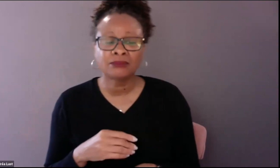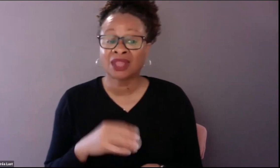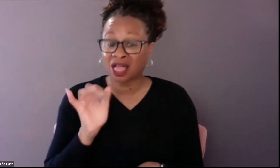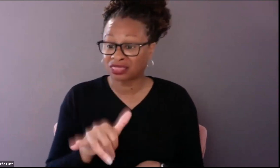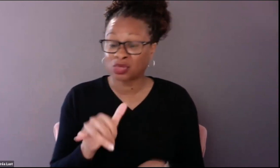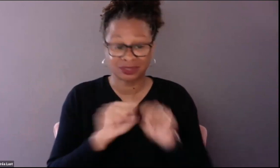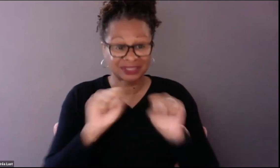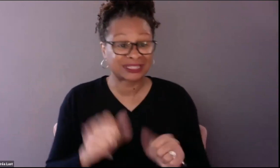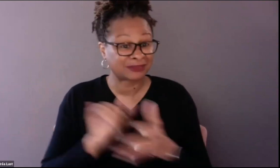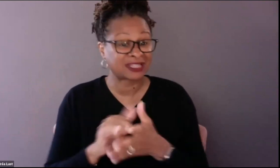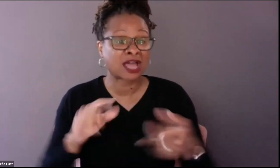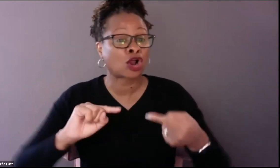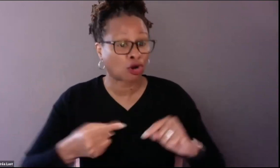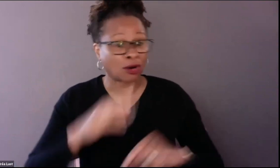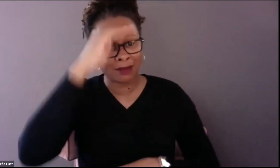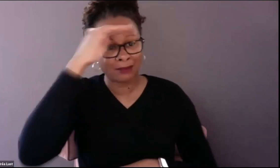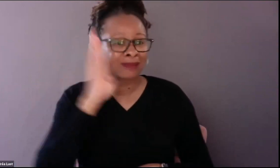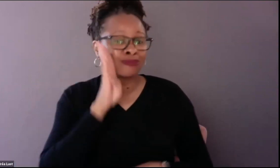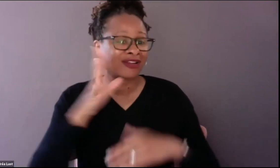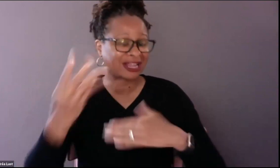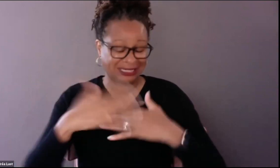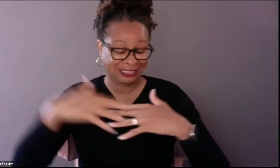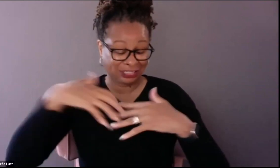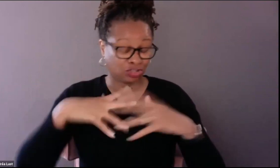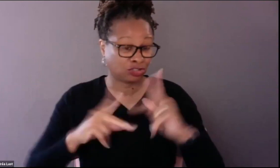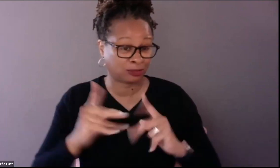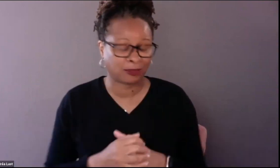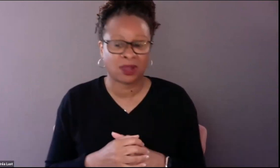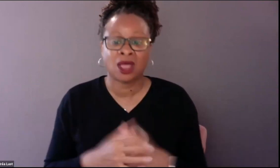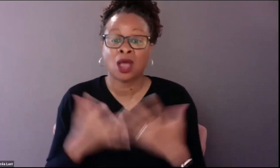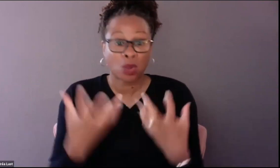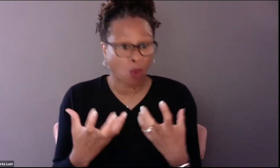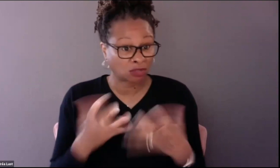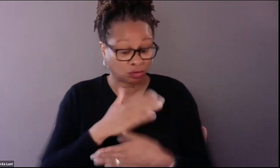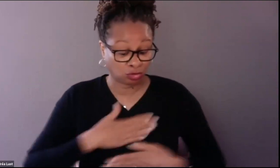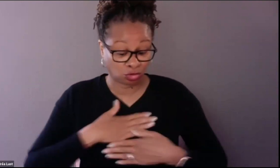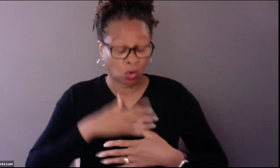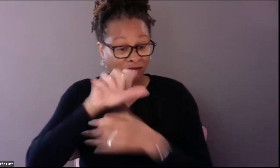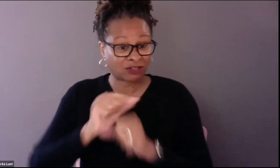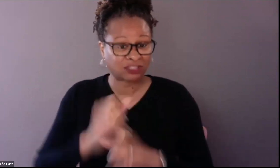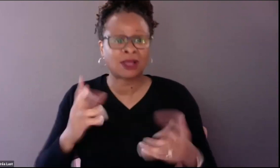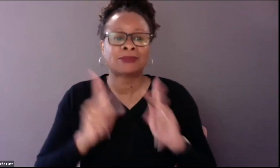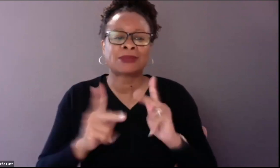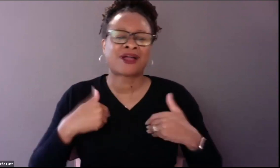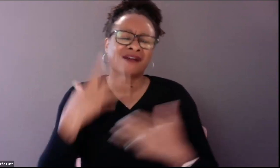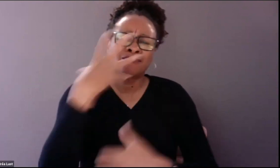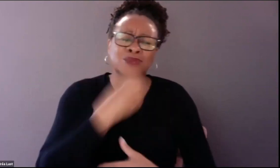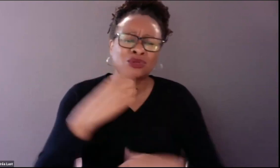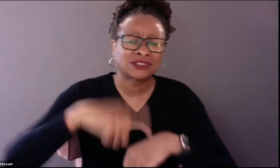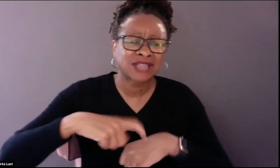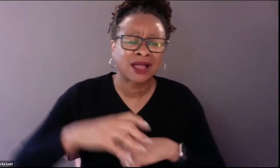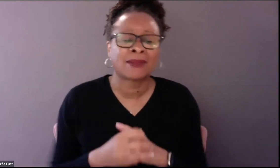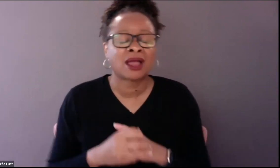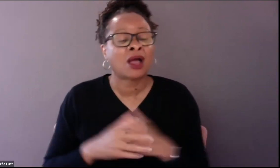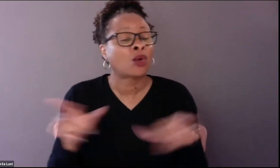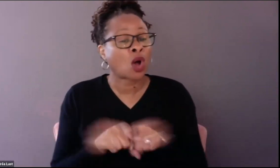Indigenous people. As much as we want our rituals to be enjoyable and for people to have a beautiful time, we also want to send a